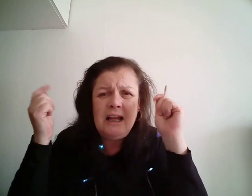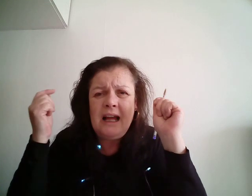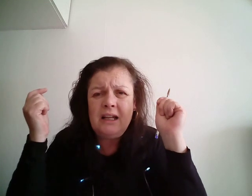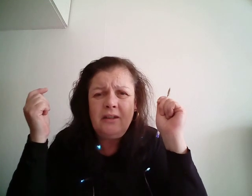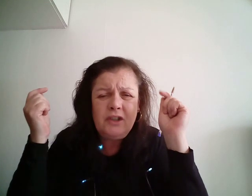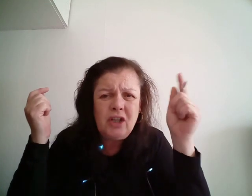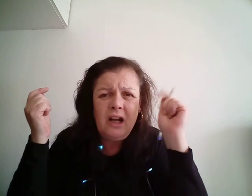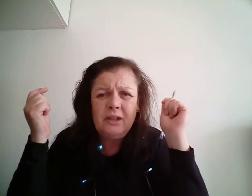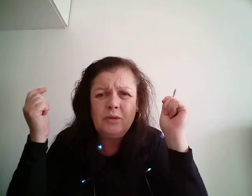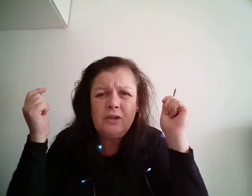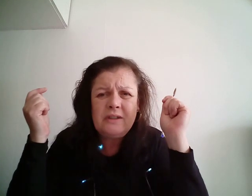our lovely Charlie Ward's